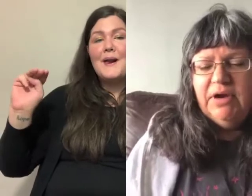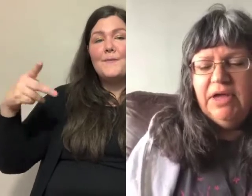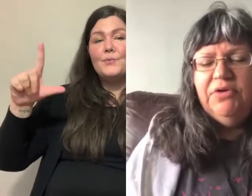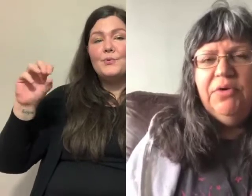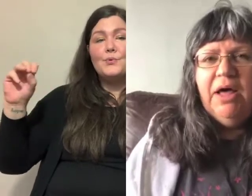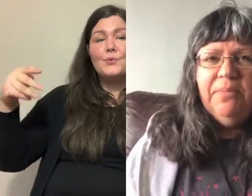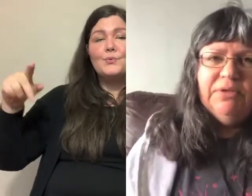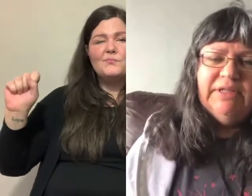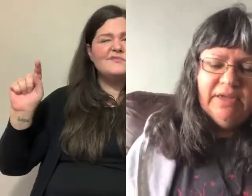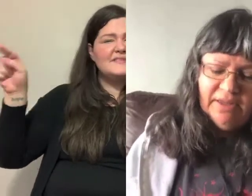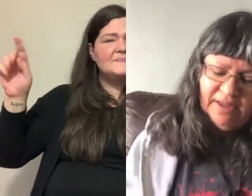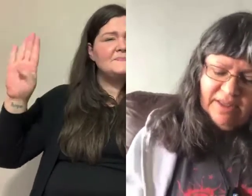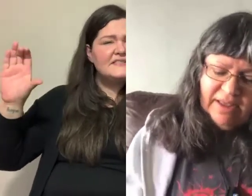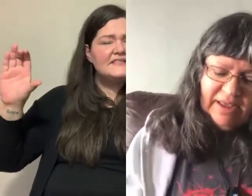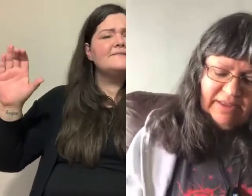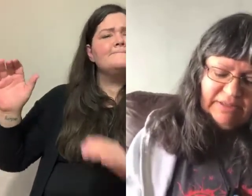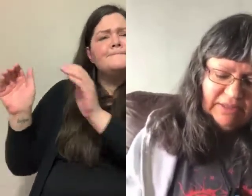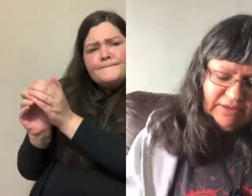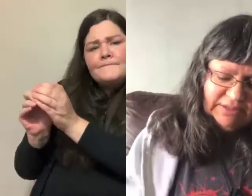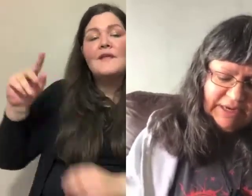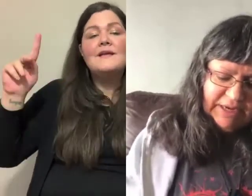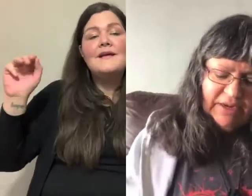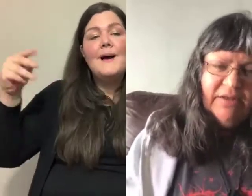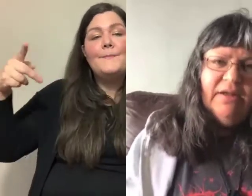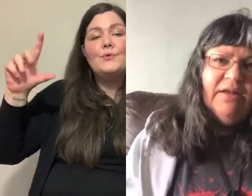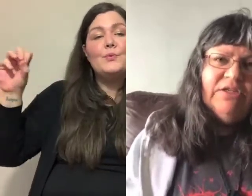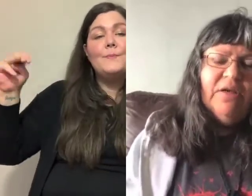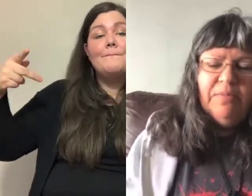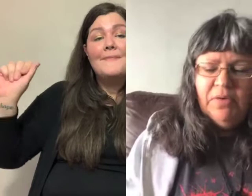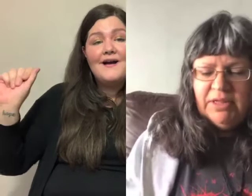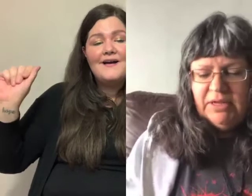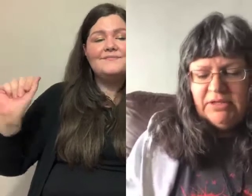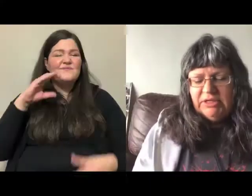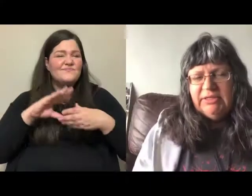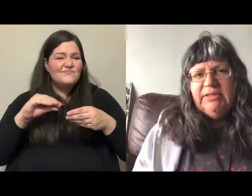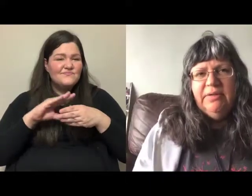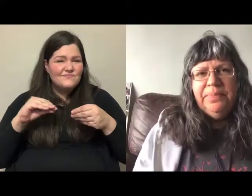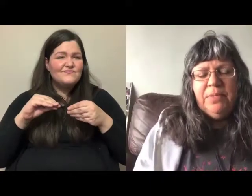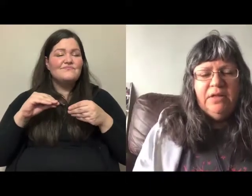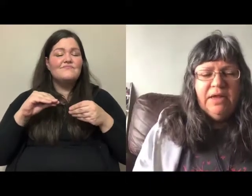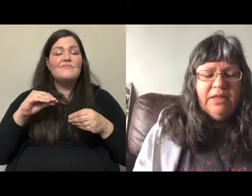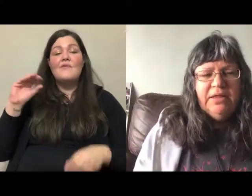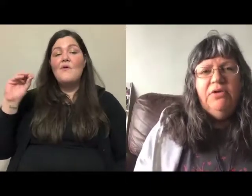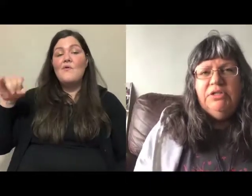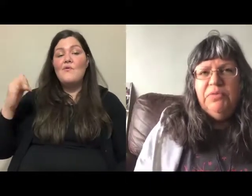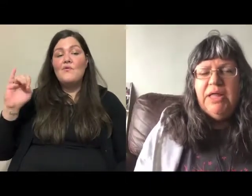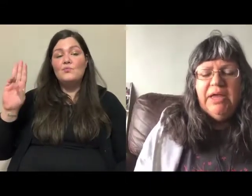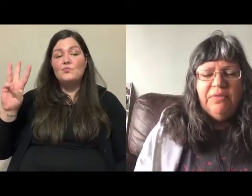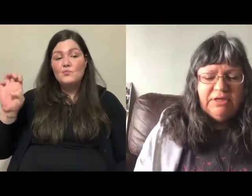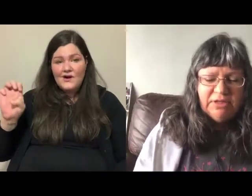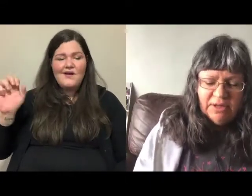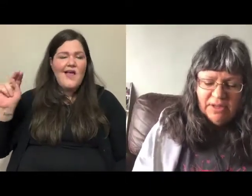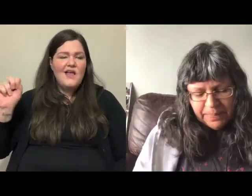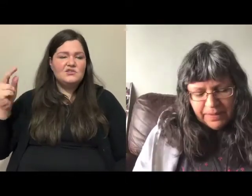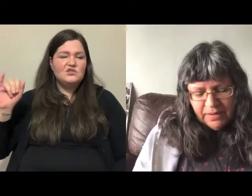is where I grew up mostly. So that's what I was saying in Anishinaabe and in the Indigenous, in the Ojibwe